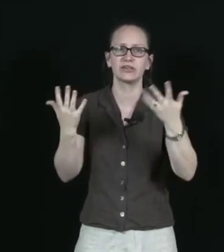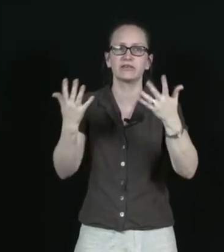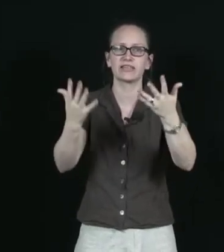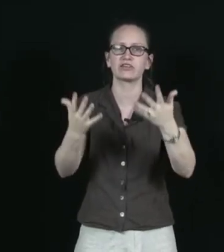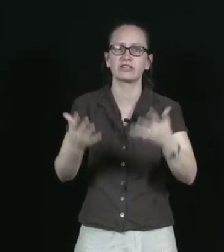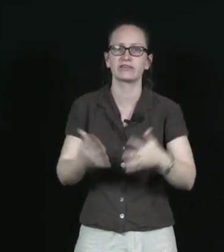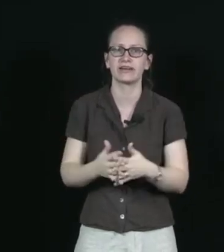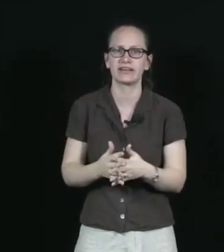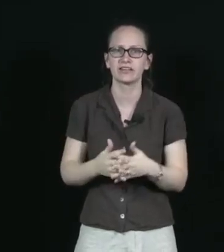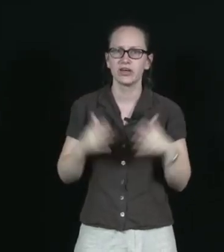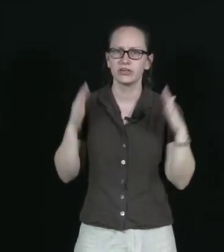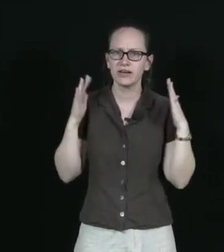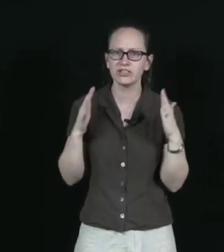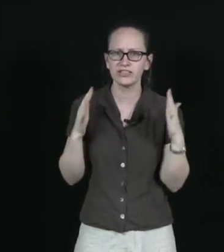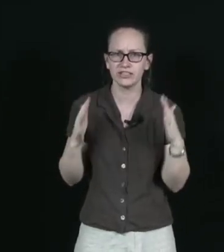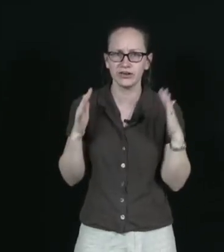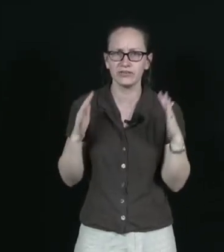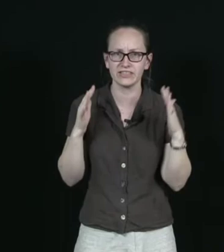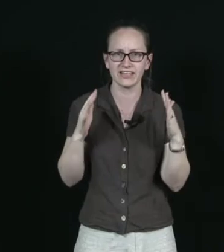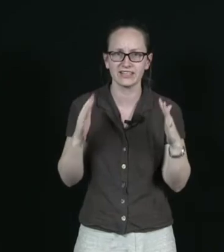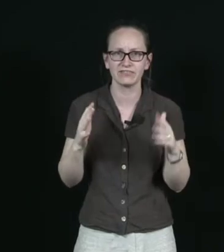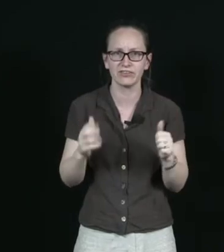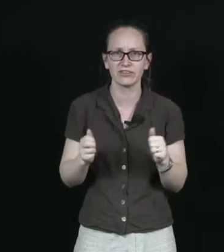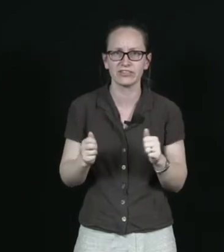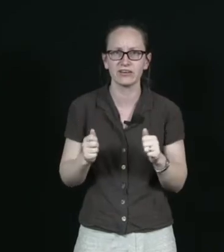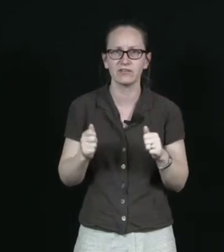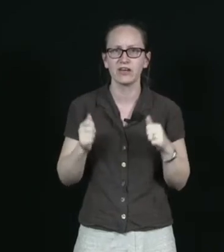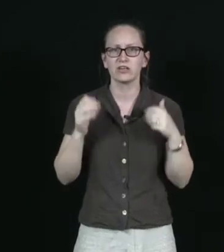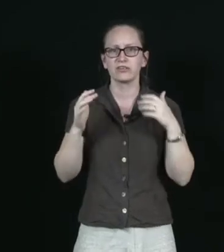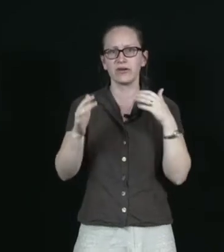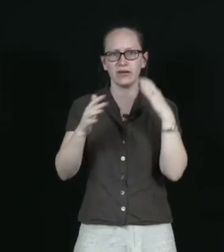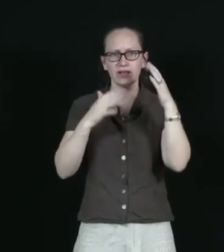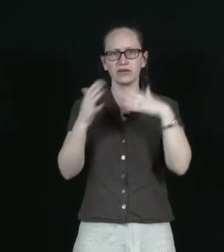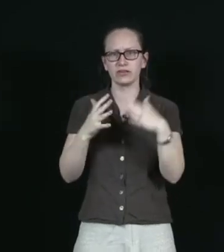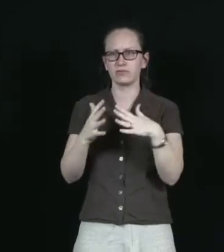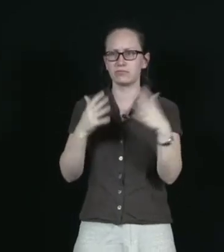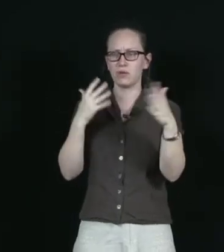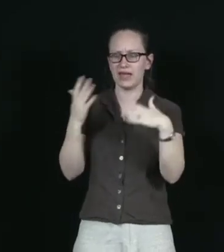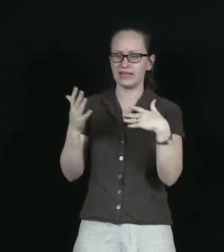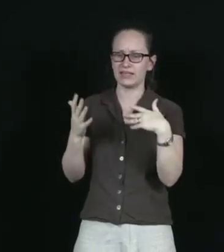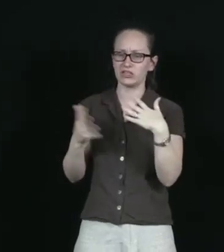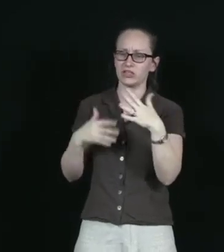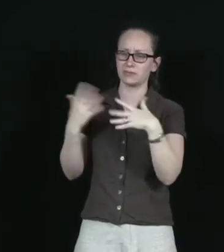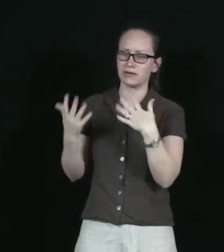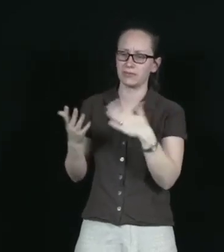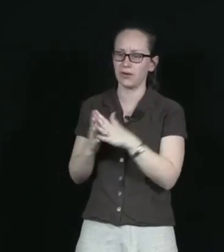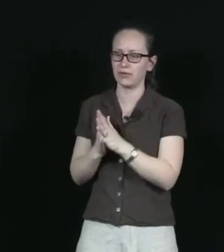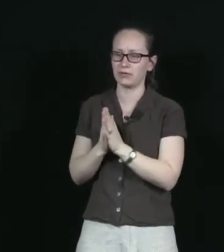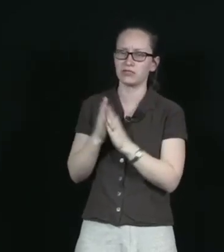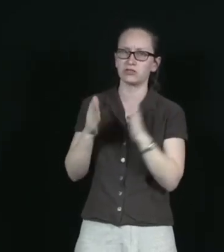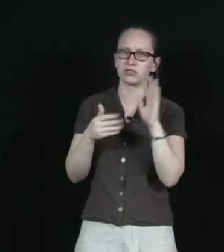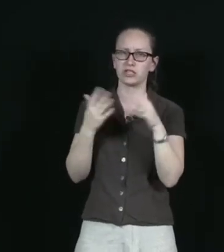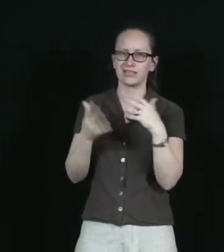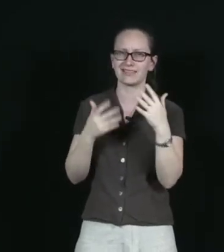you is actually correct. You actually need to go and test it for yourself. So along the way in lectures, where appropriate, we do suggest